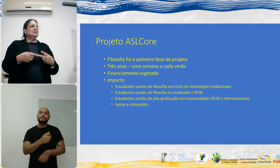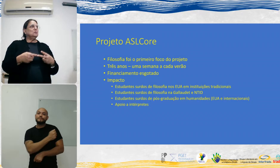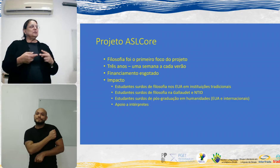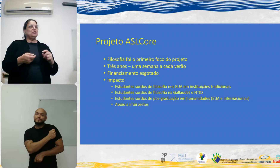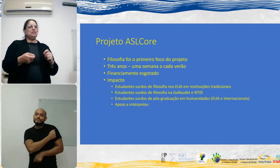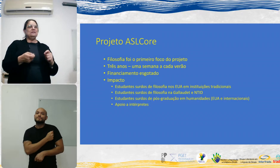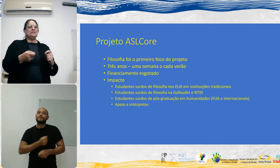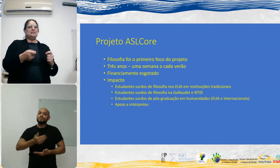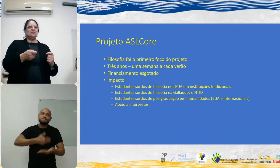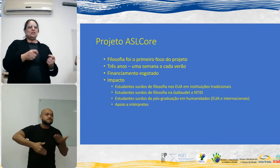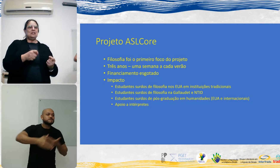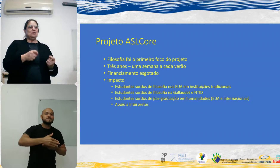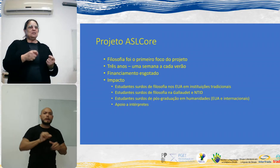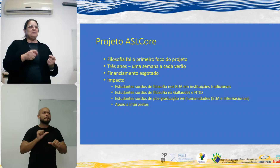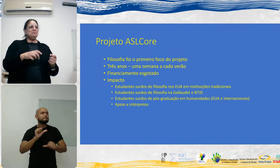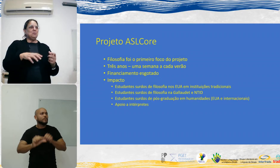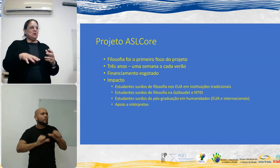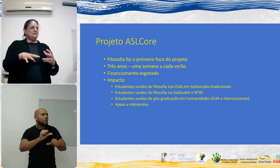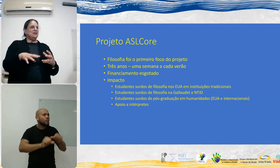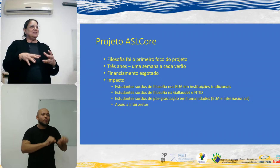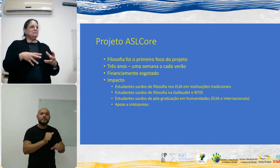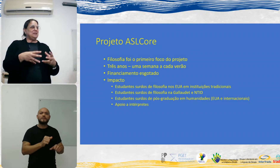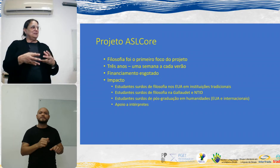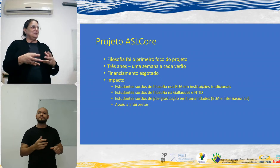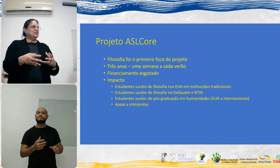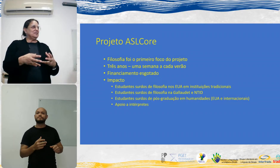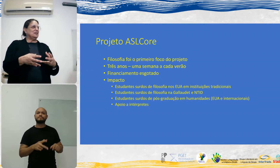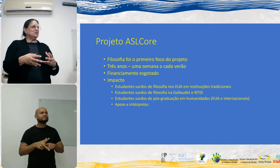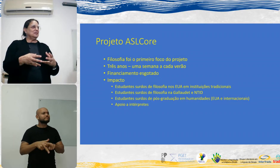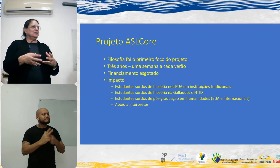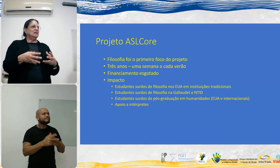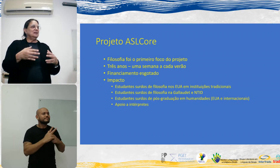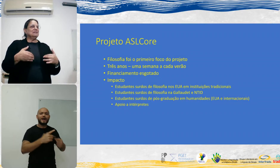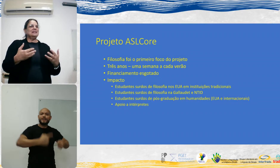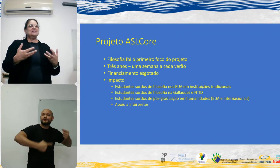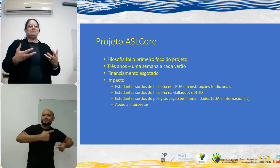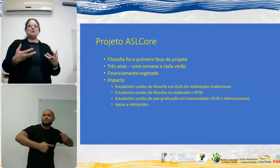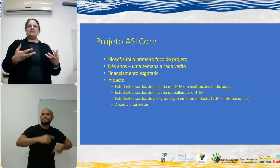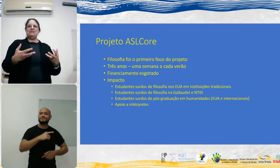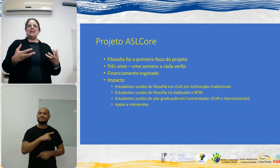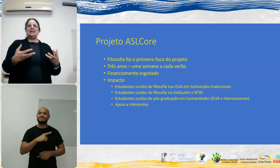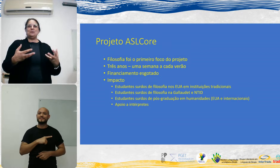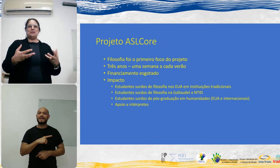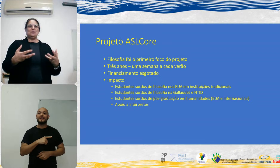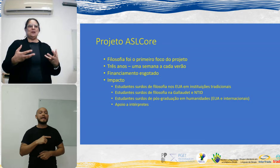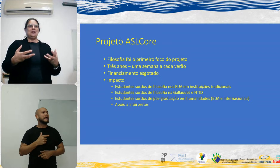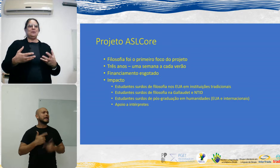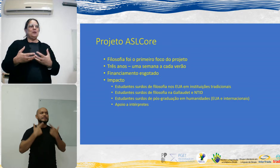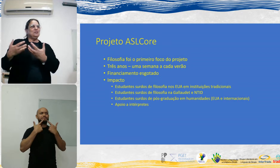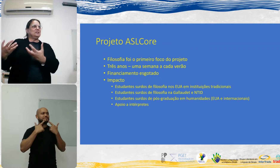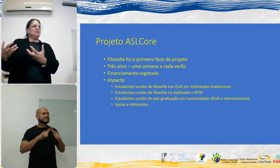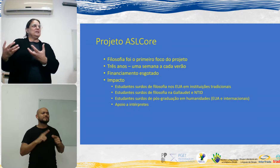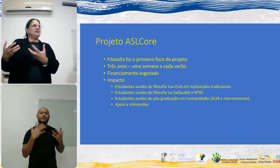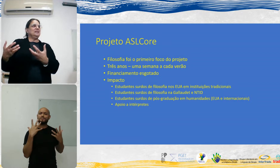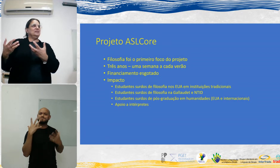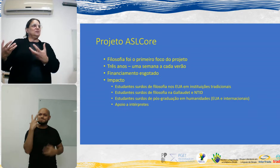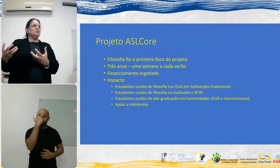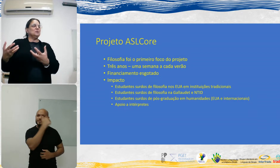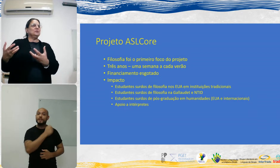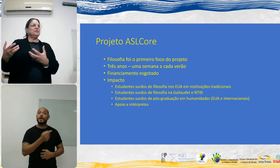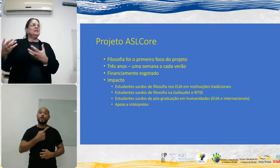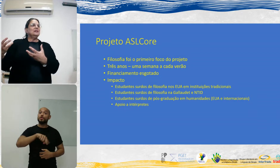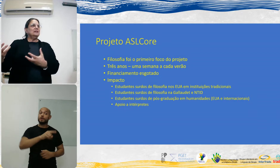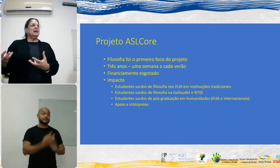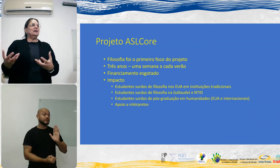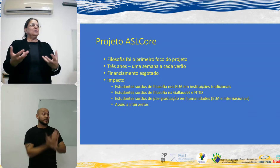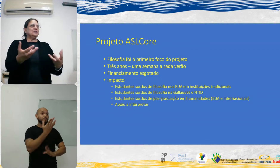the students will shift and change them and modify them in their discussion. Because that's the beauty of language, right? We just created these